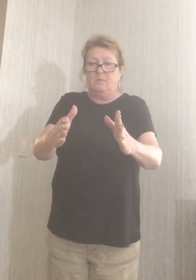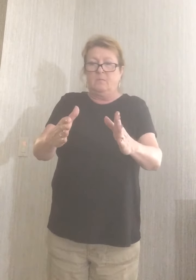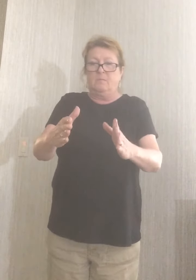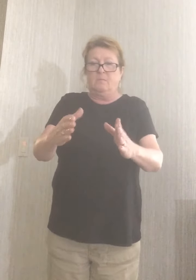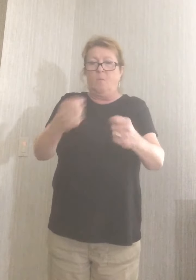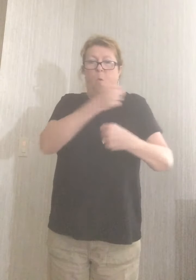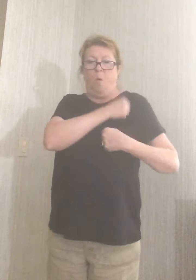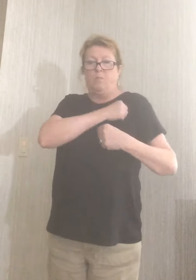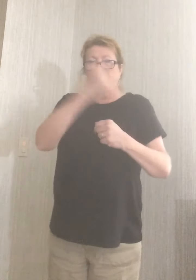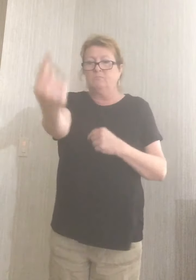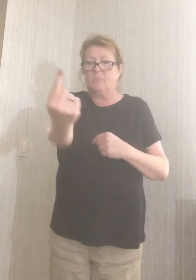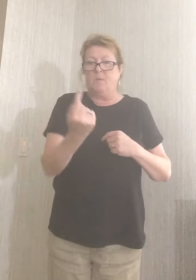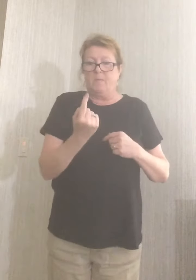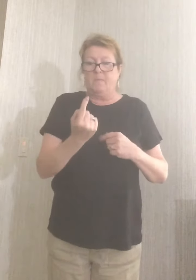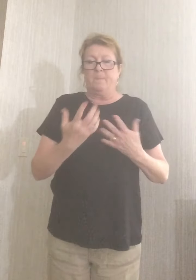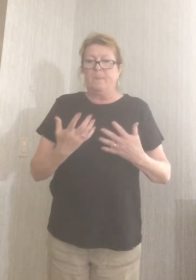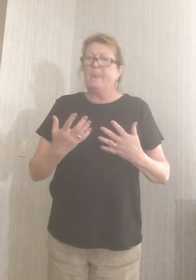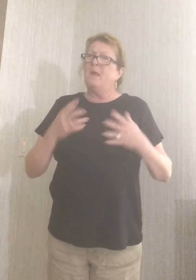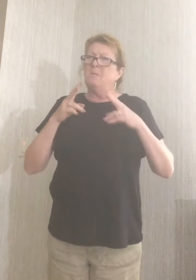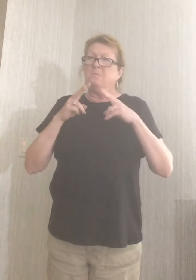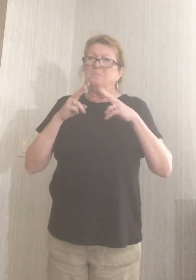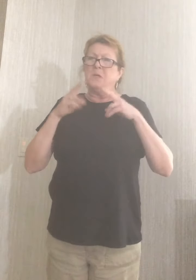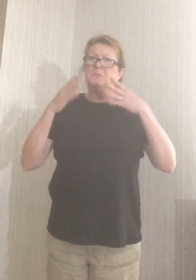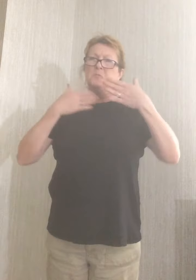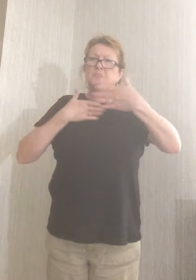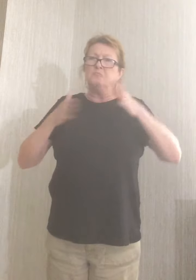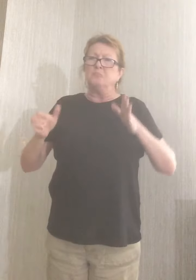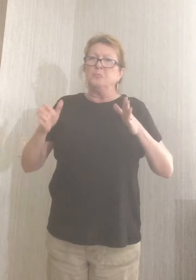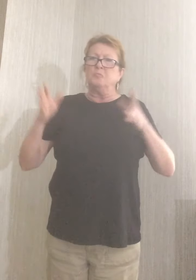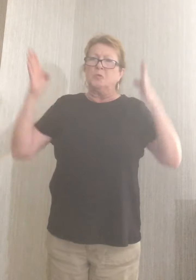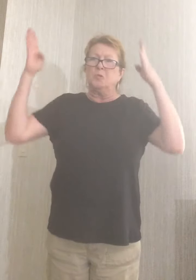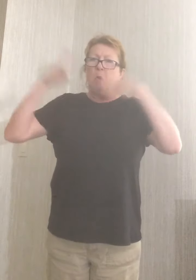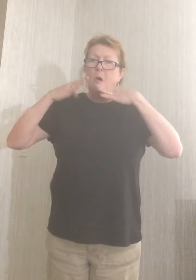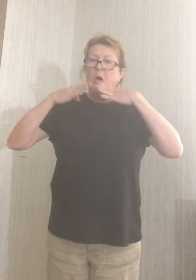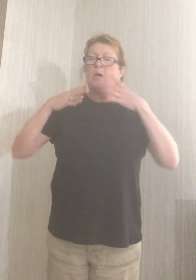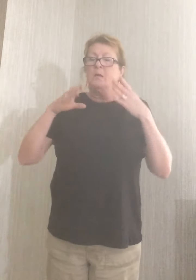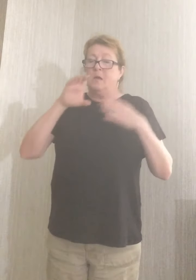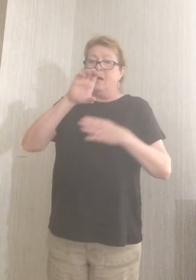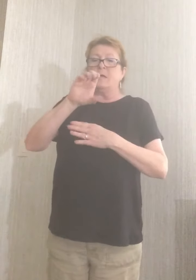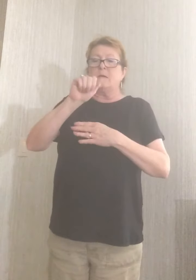The castle is 8 stories tall, and the entire interior,